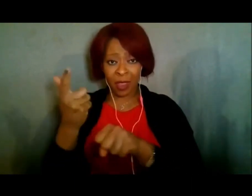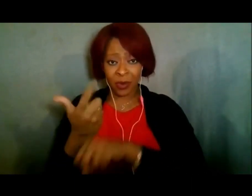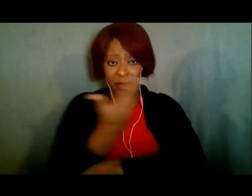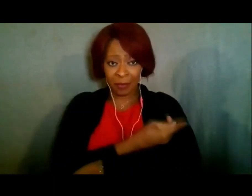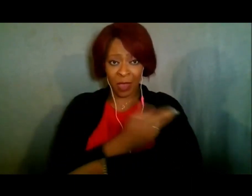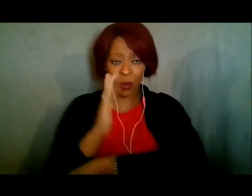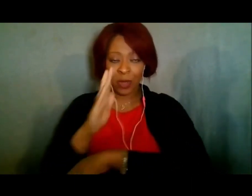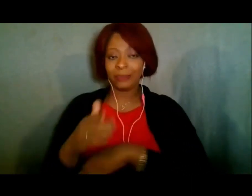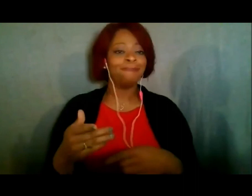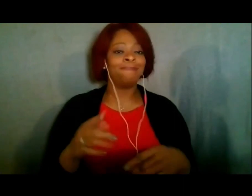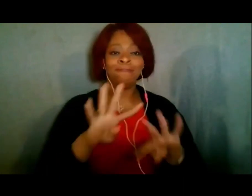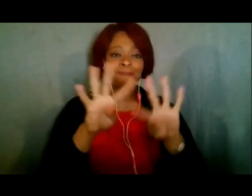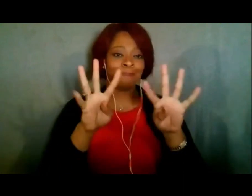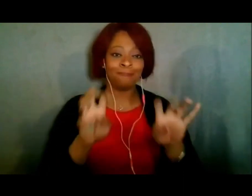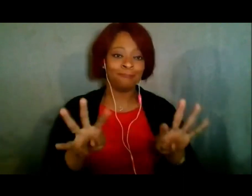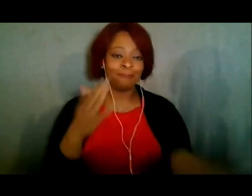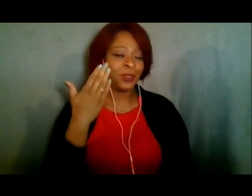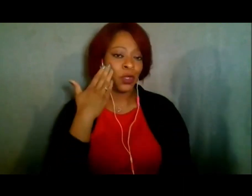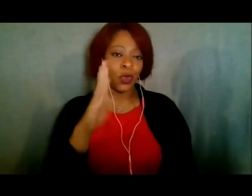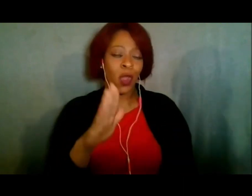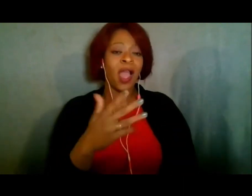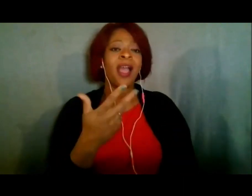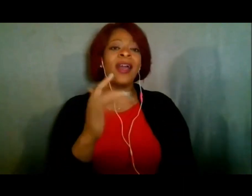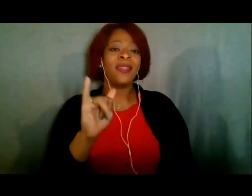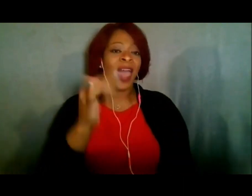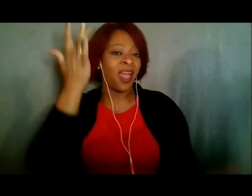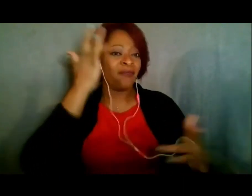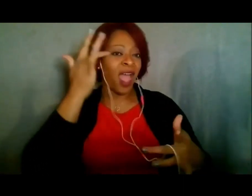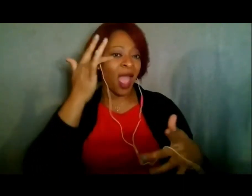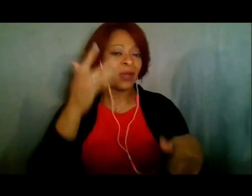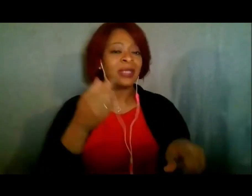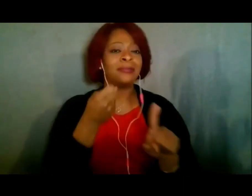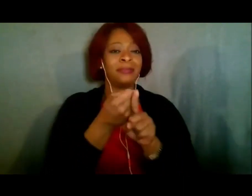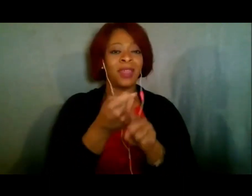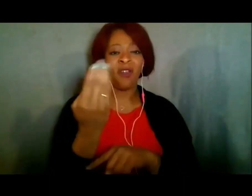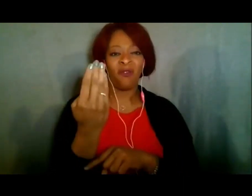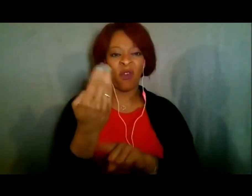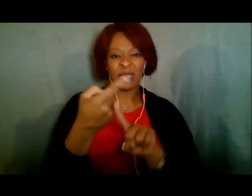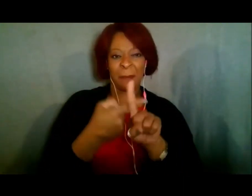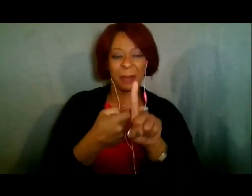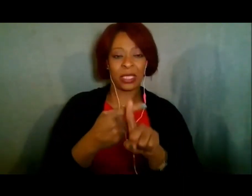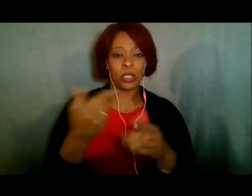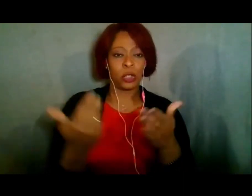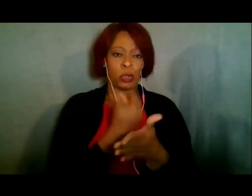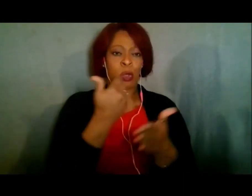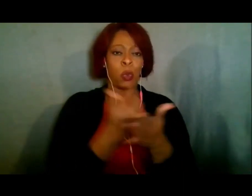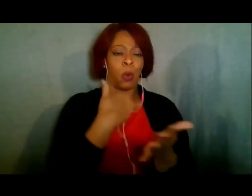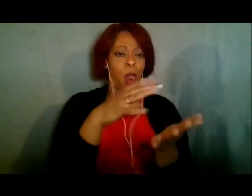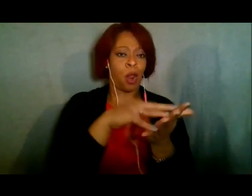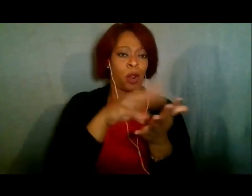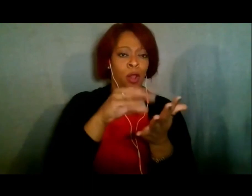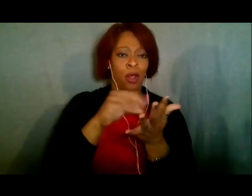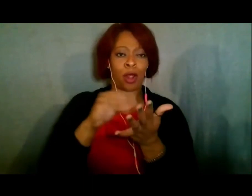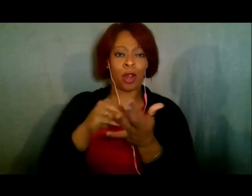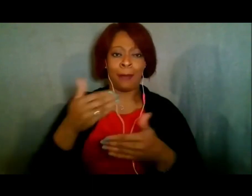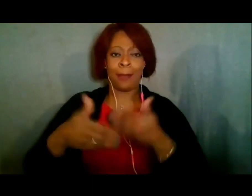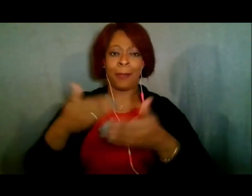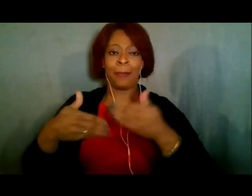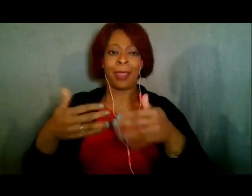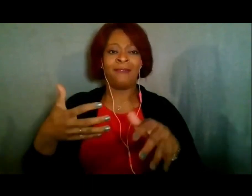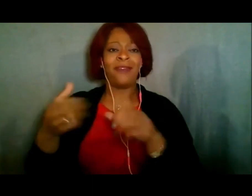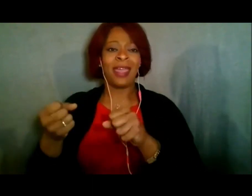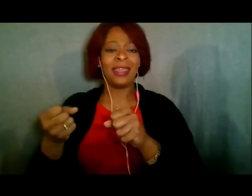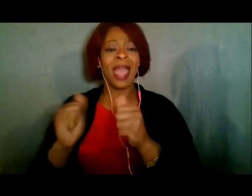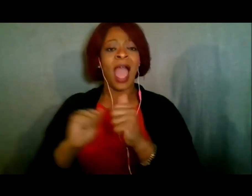so we don't know. This virus has only been around for about 14 months. And so we are learning as fast as we can how long